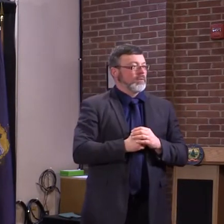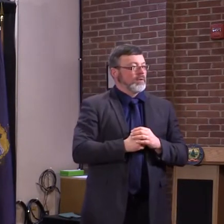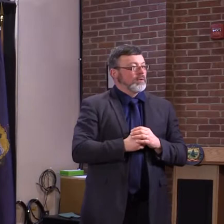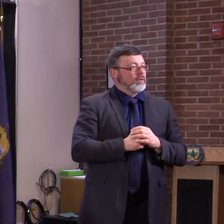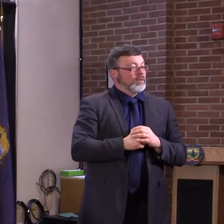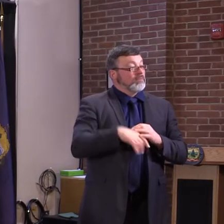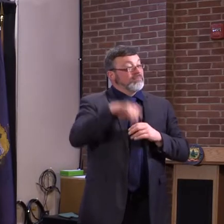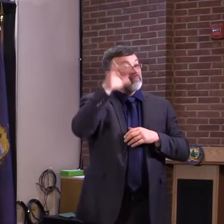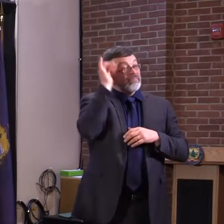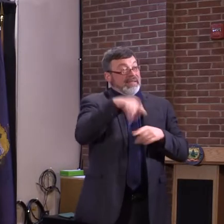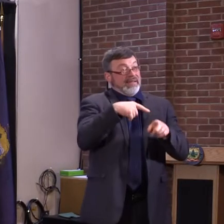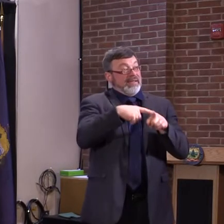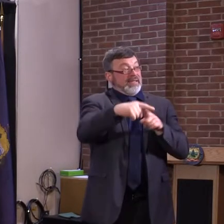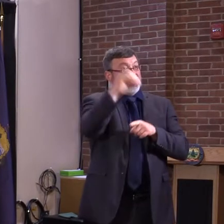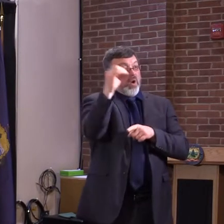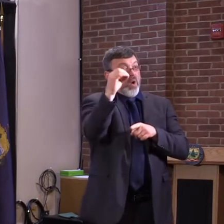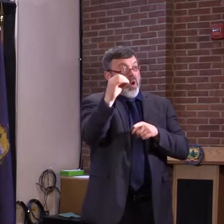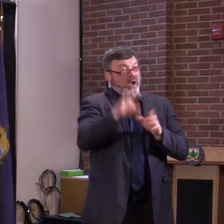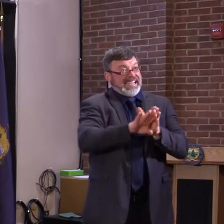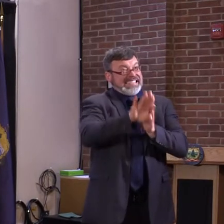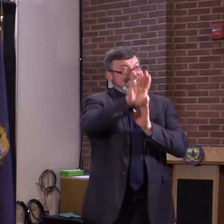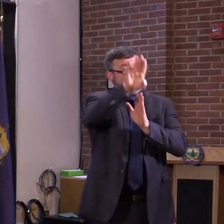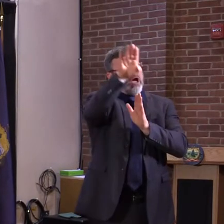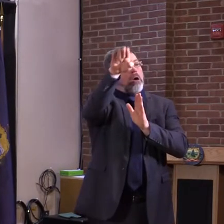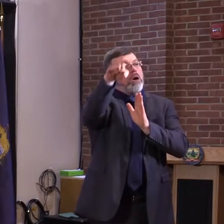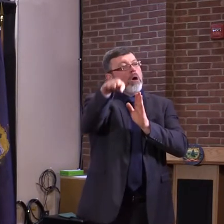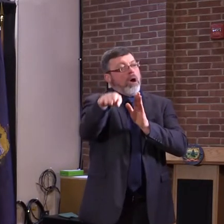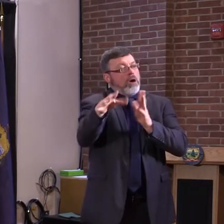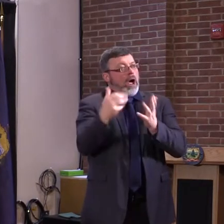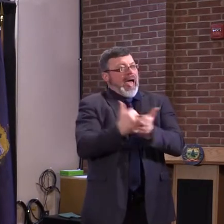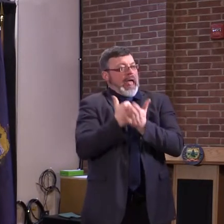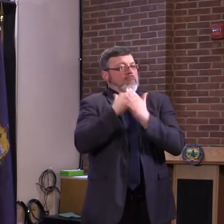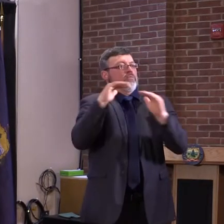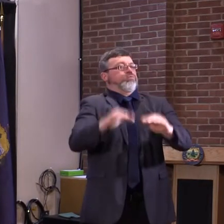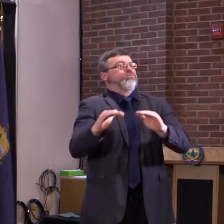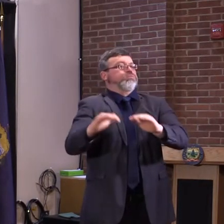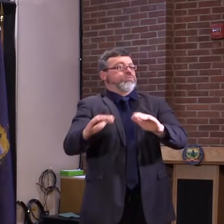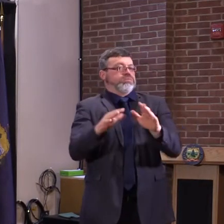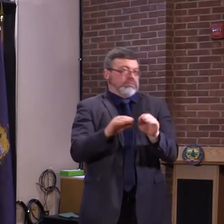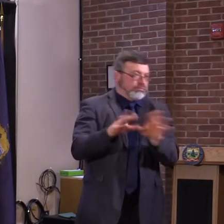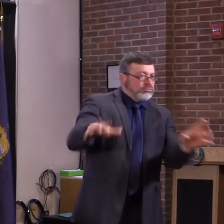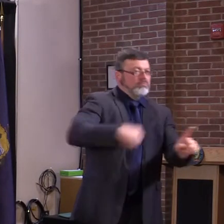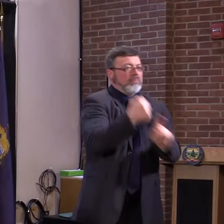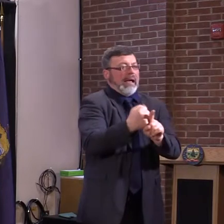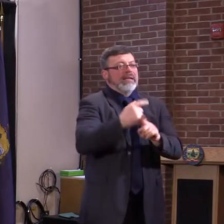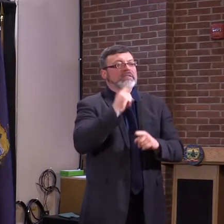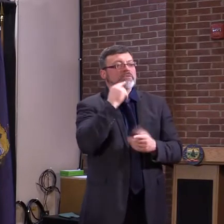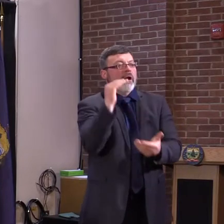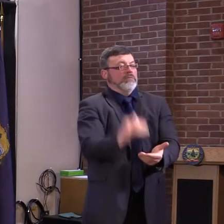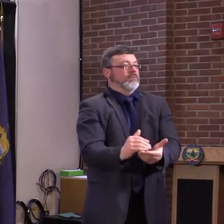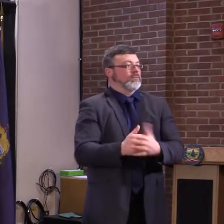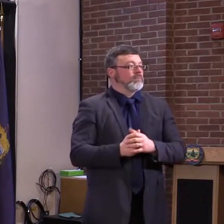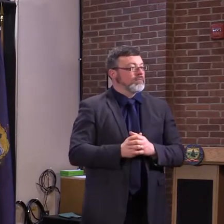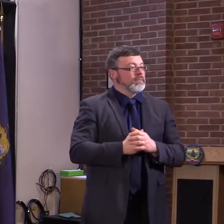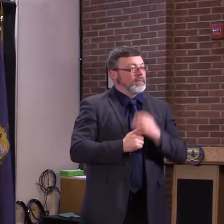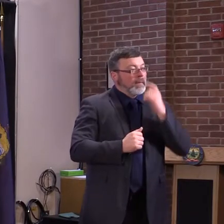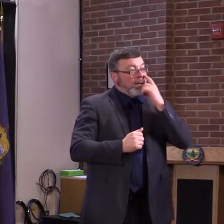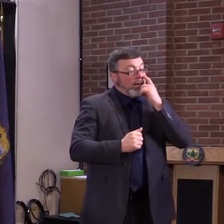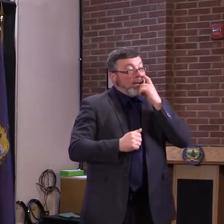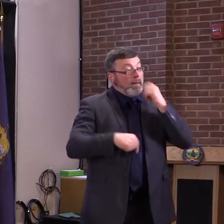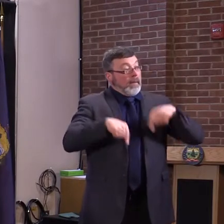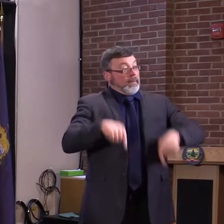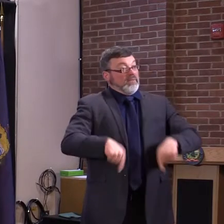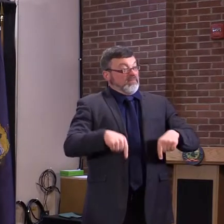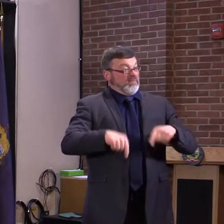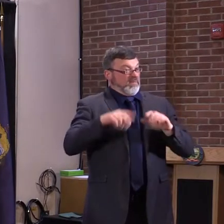more safely. In Vermont, we're doing very well at getting people their booster, as you just heard, but we need to